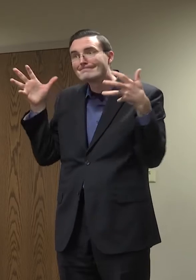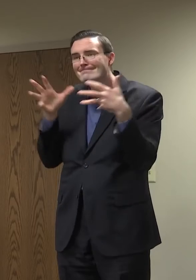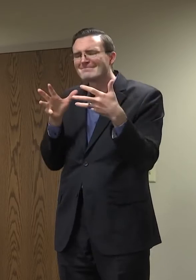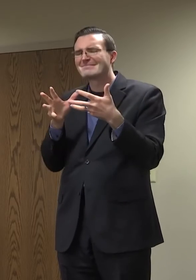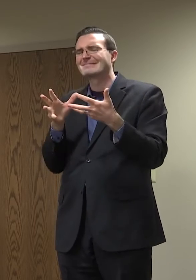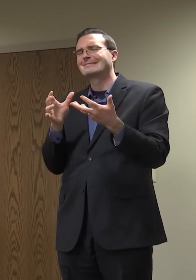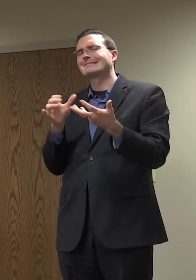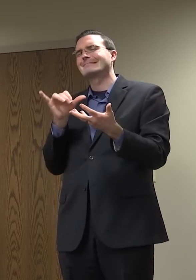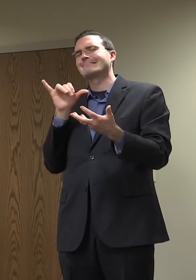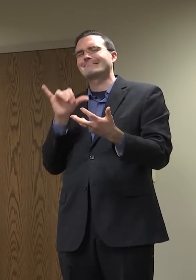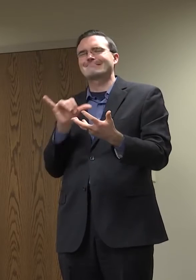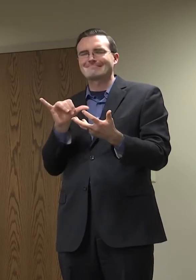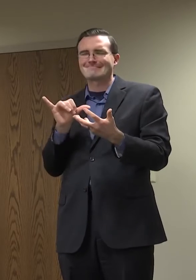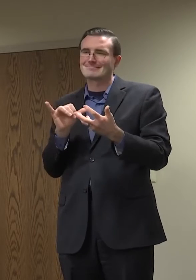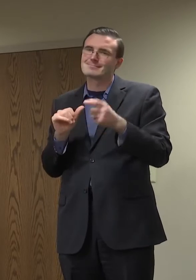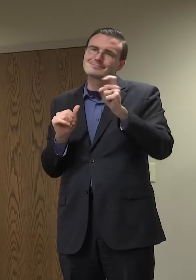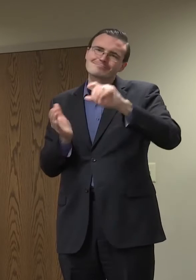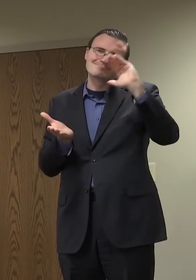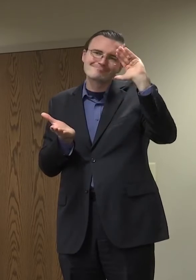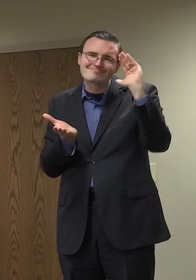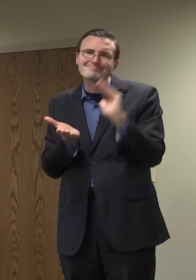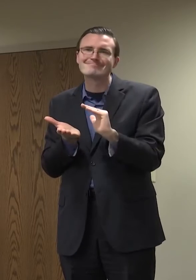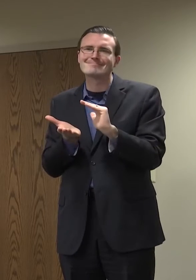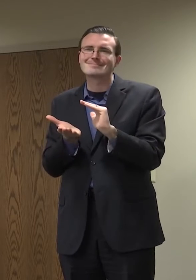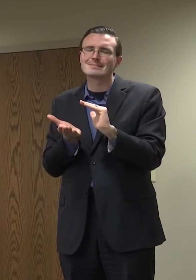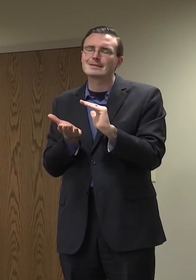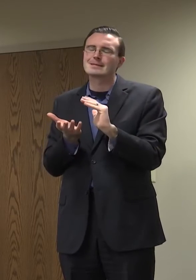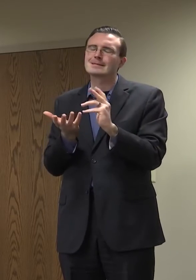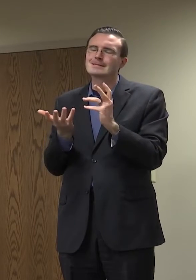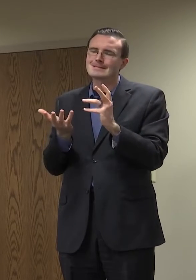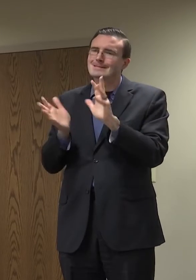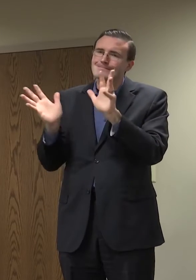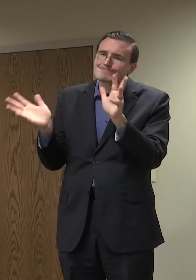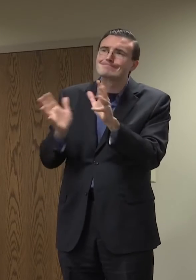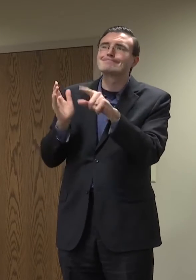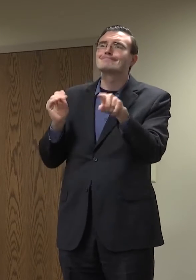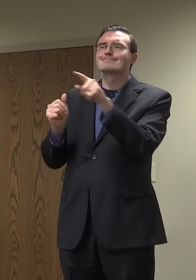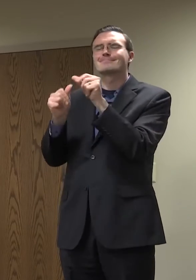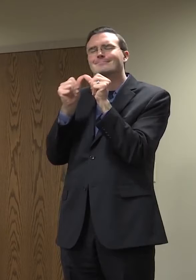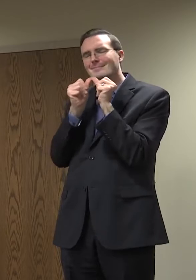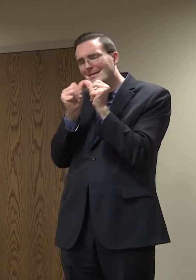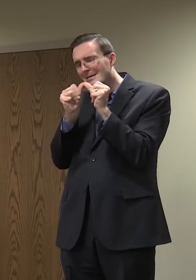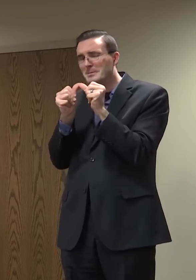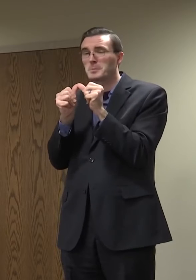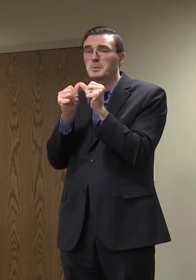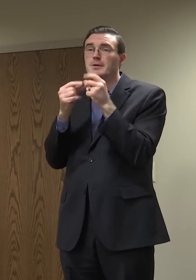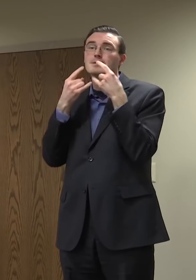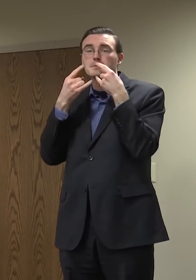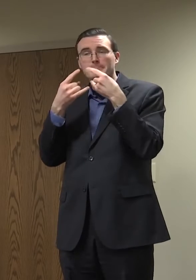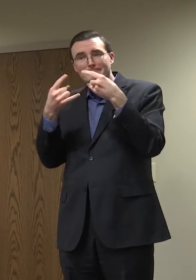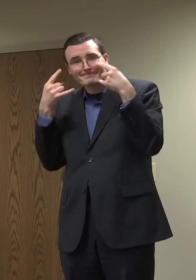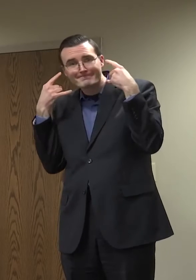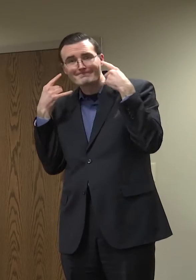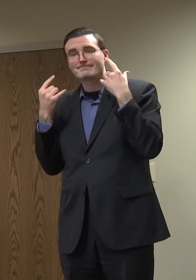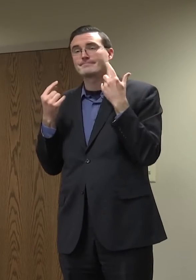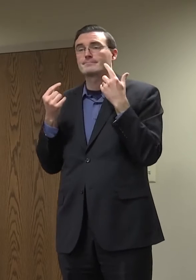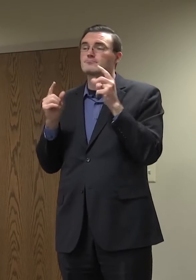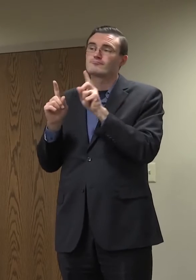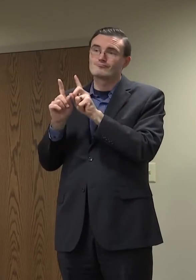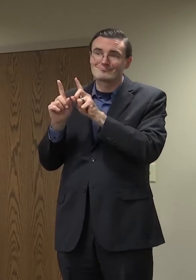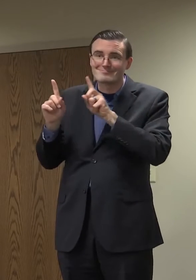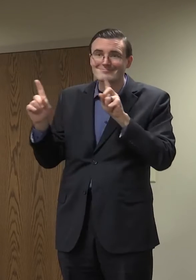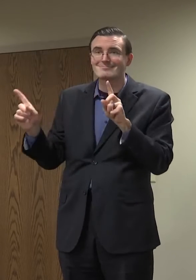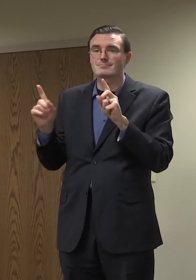community. So we continue to encourage the community to continue working on that, wearing a face covering, social distancing, frequent